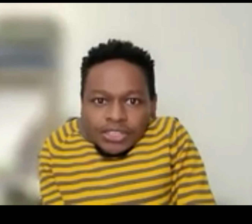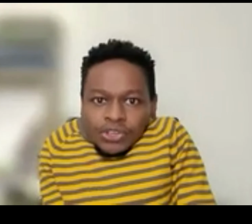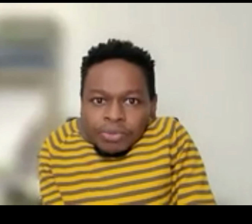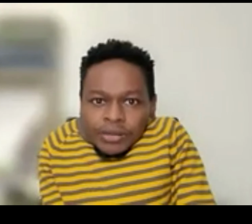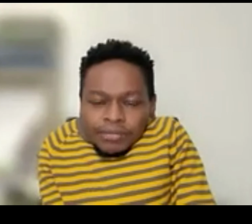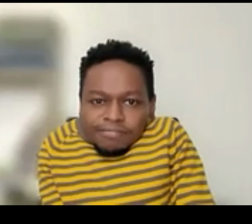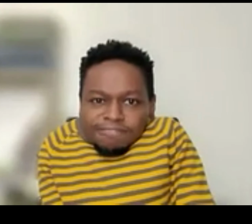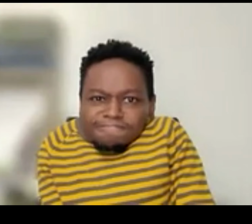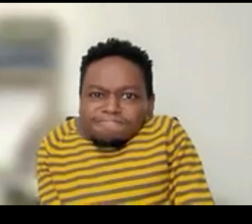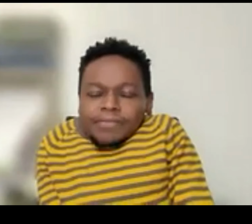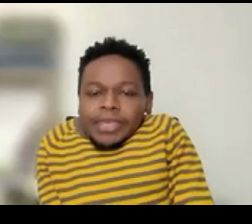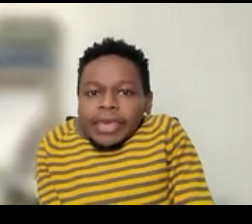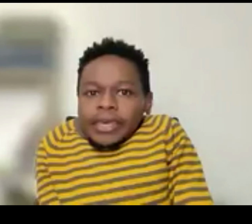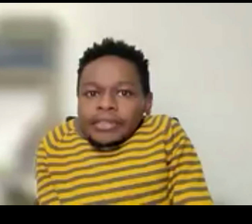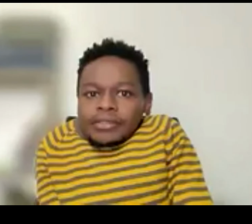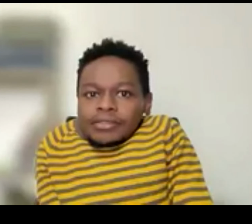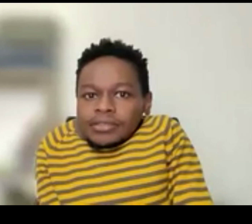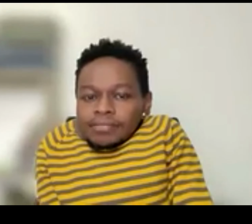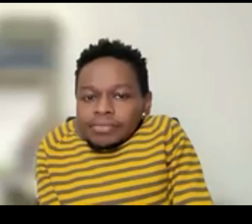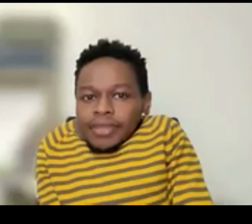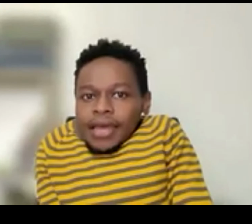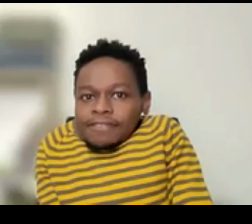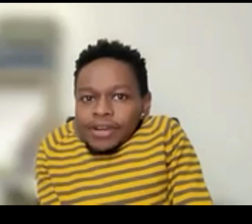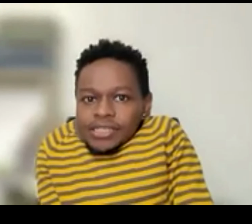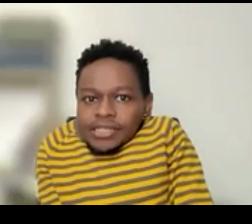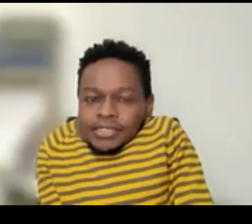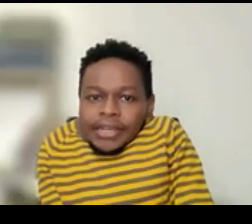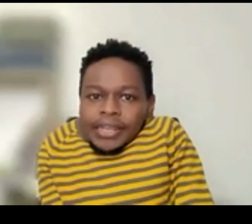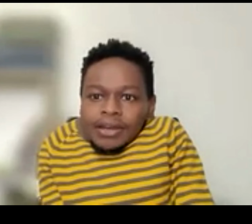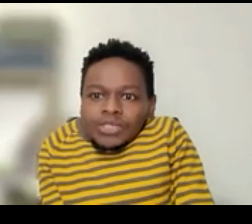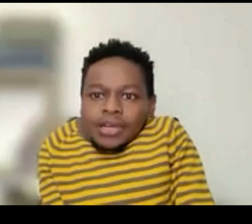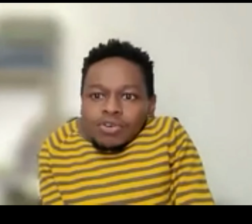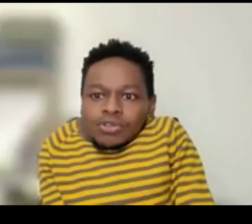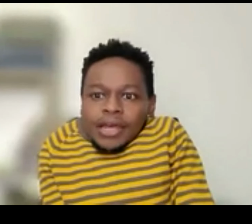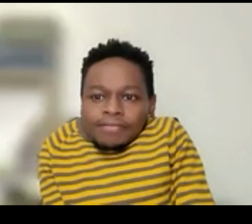human. And advancing sign language across Africa